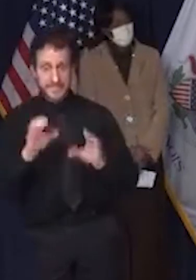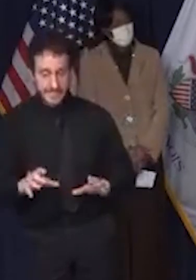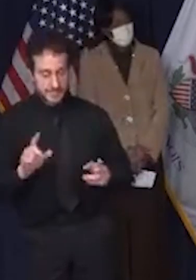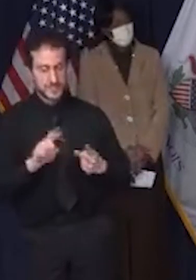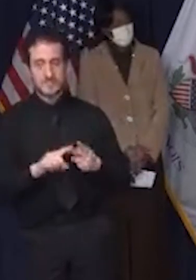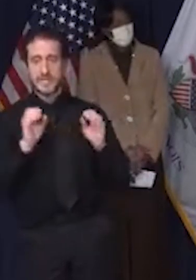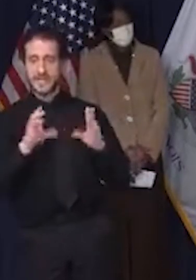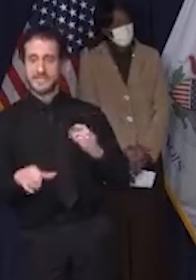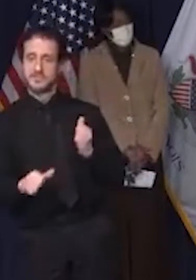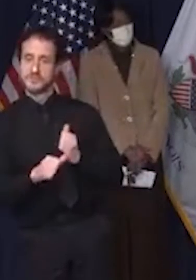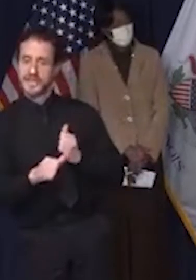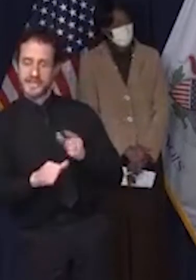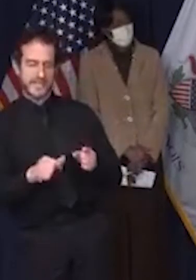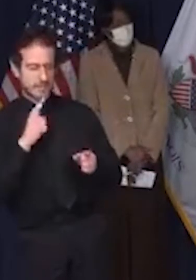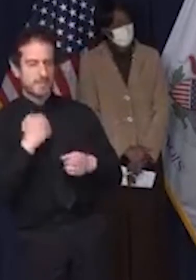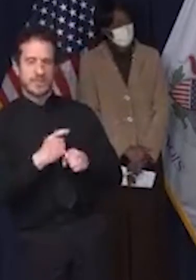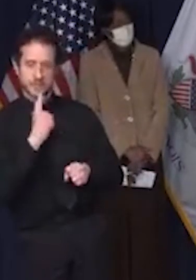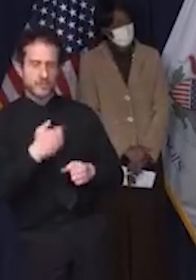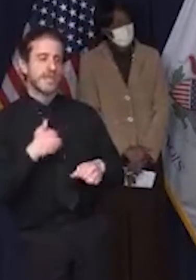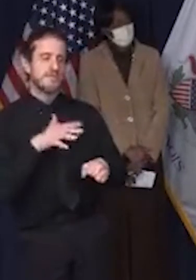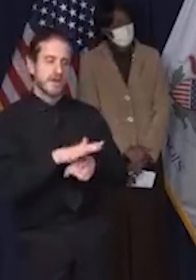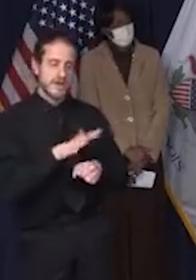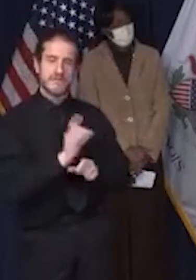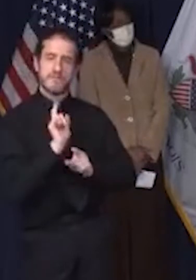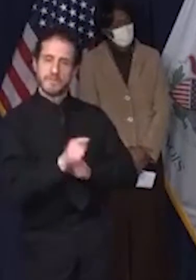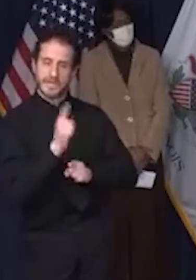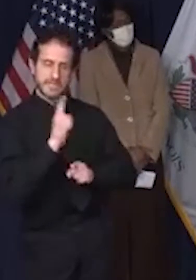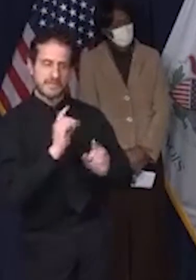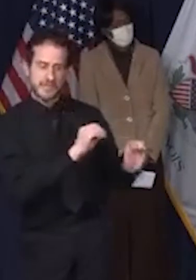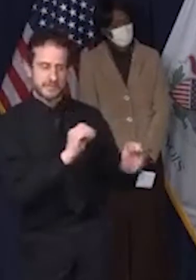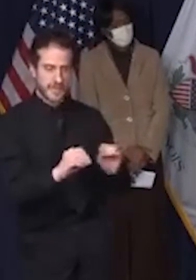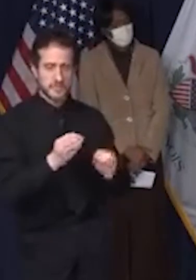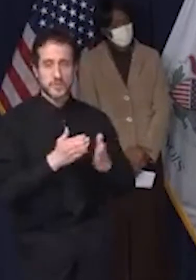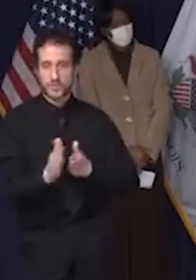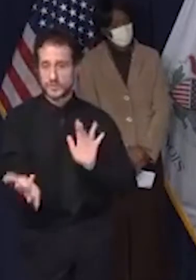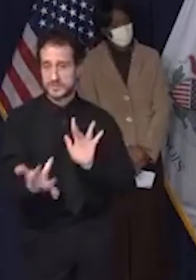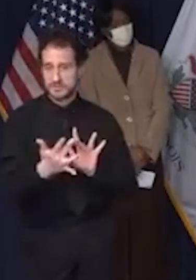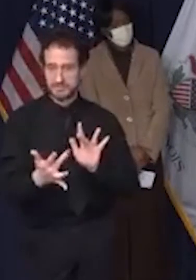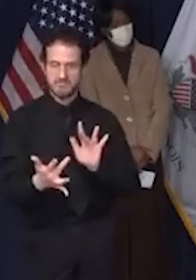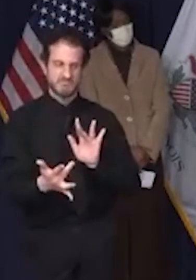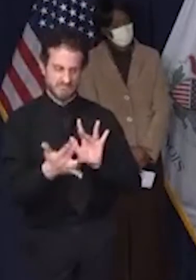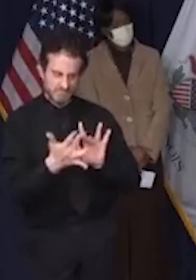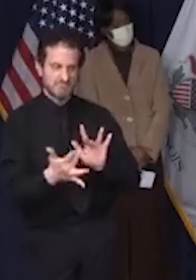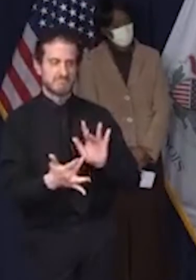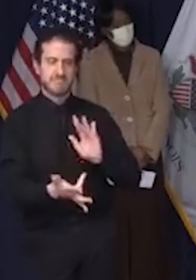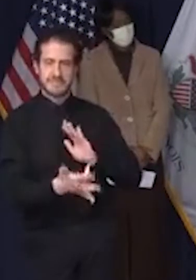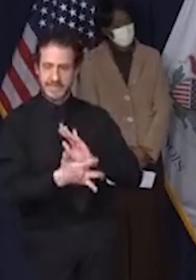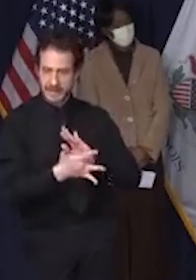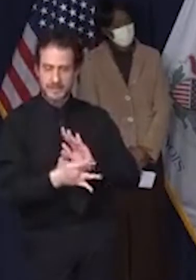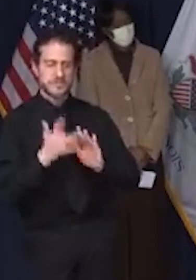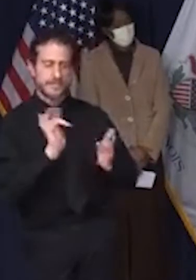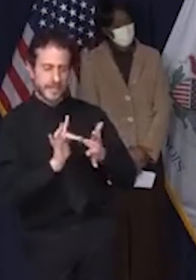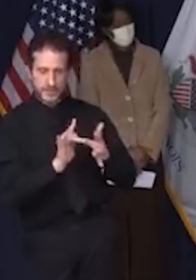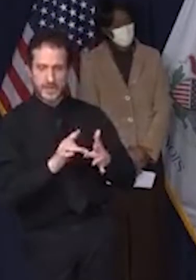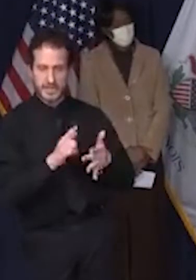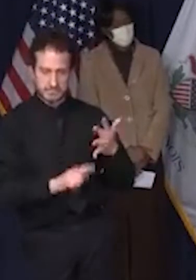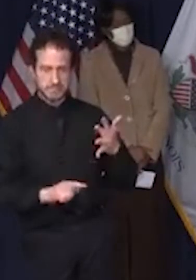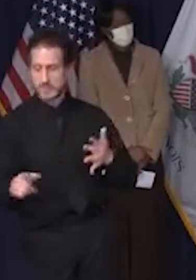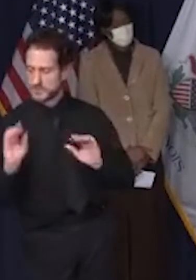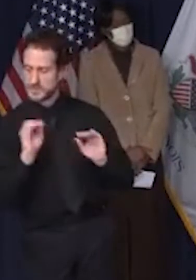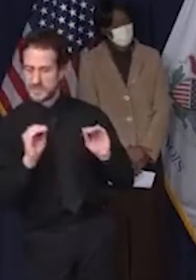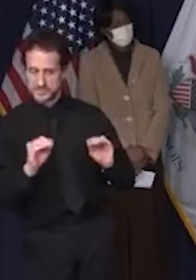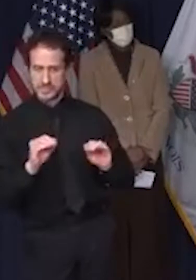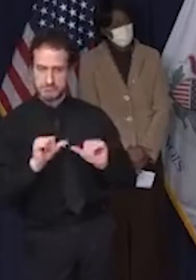students with special needs are being met through technology. I am so proud, like every other superintendent in this state, I'm